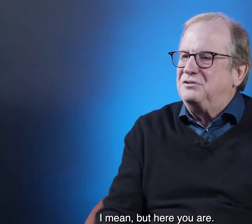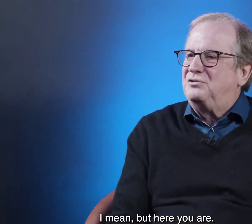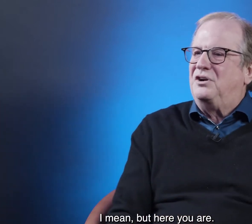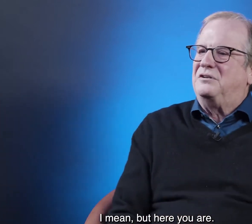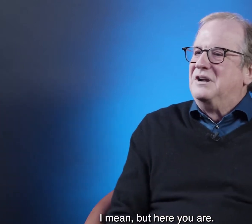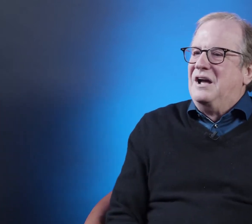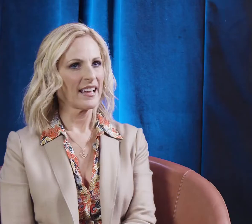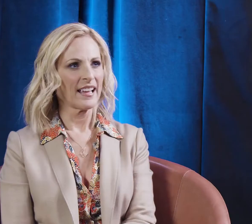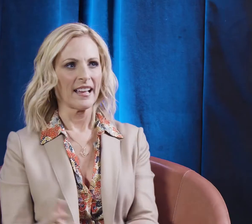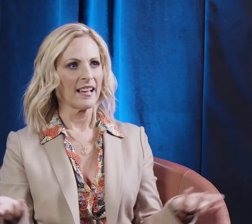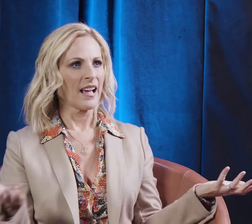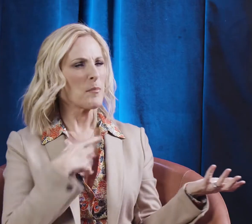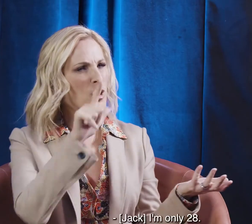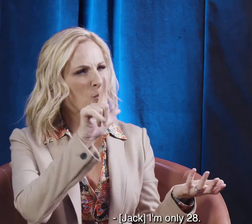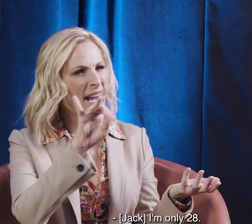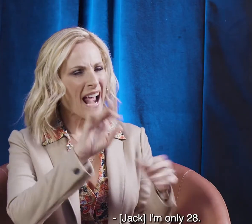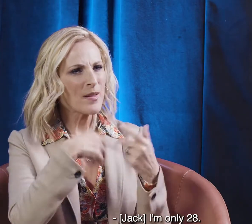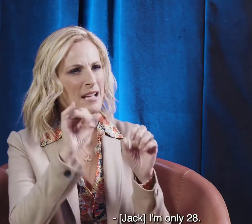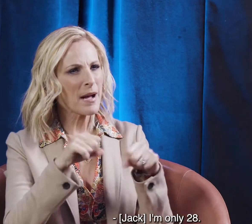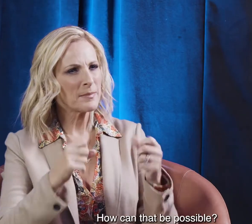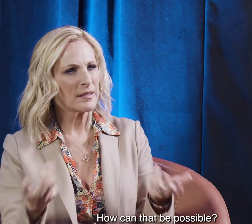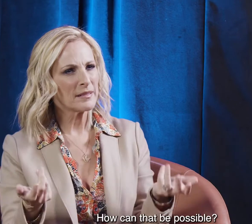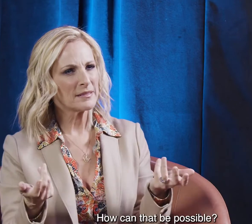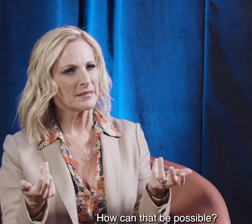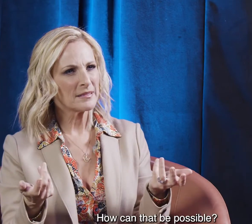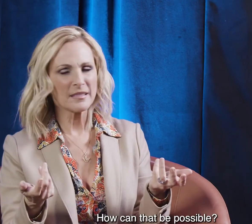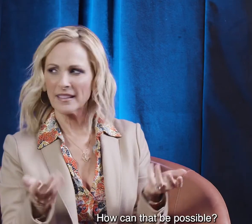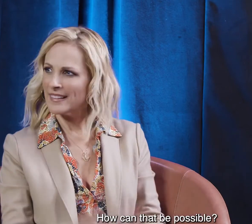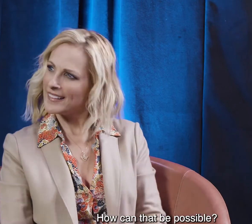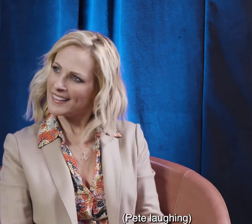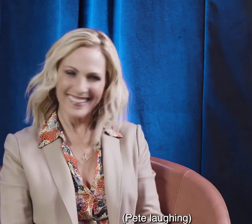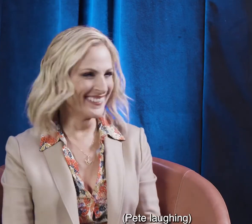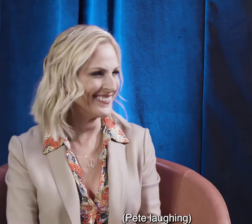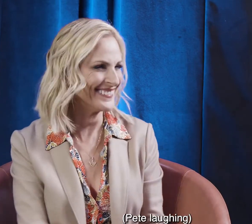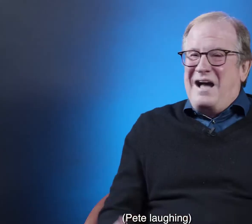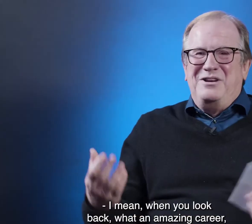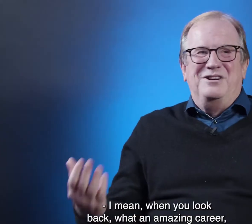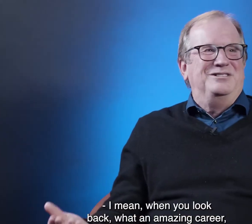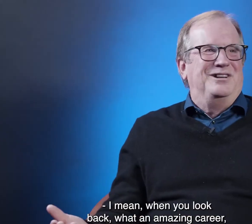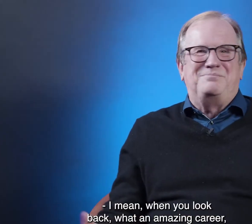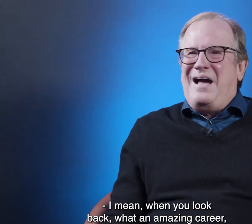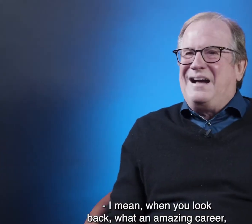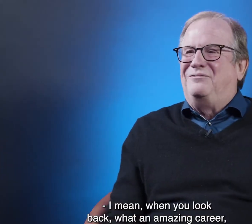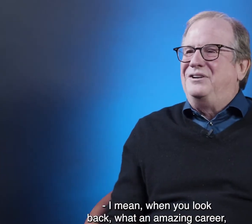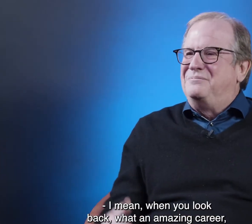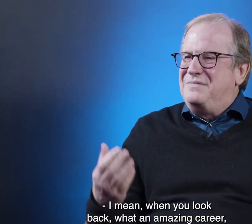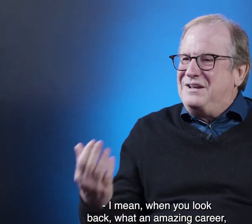you are. I'm only 28. How is that possible? When you look back, what an